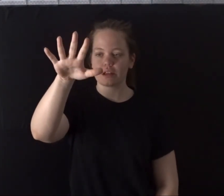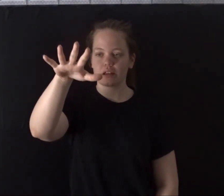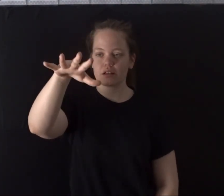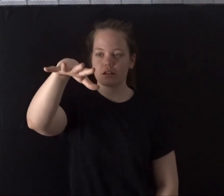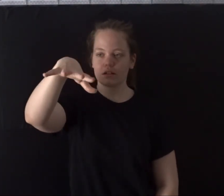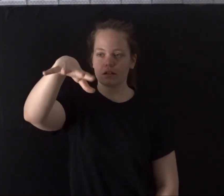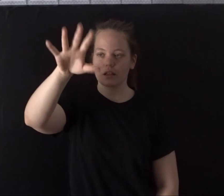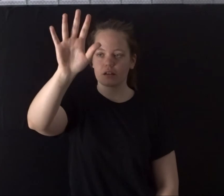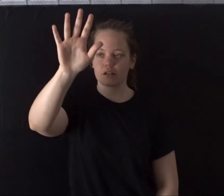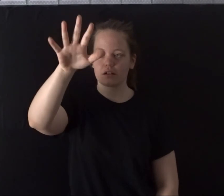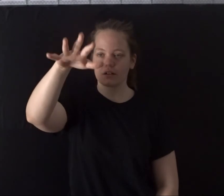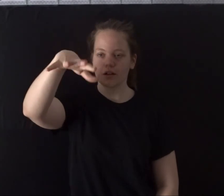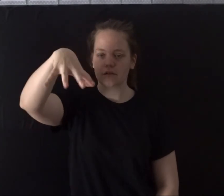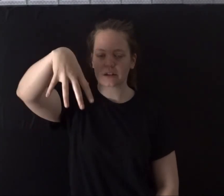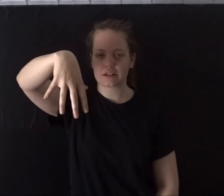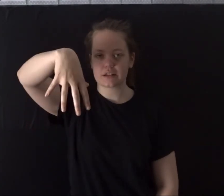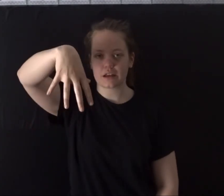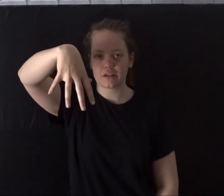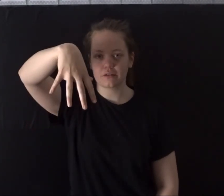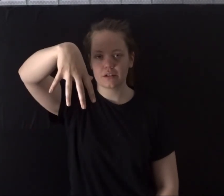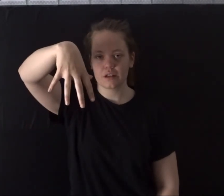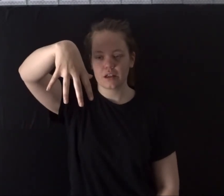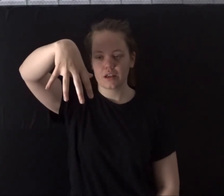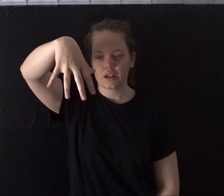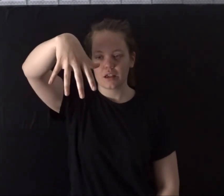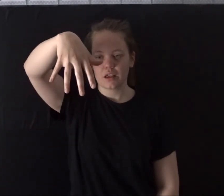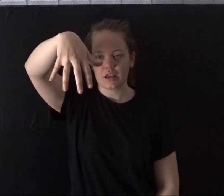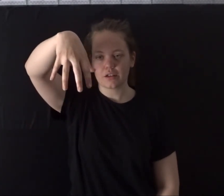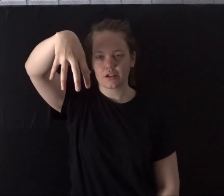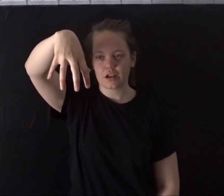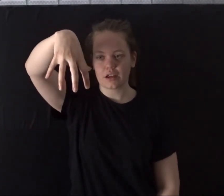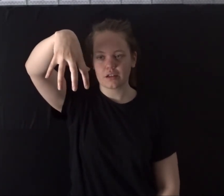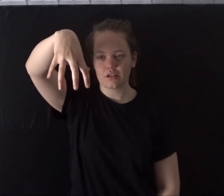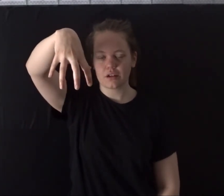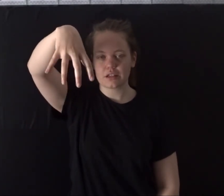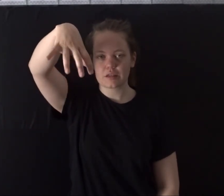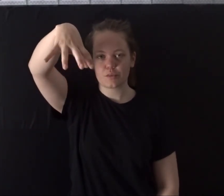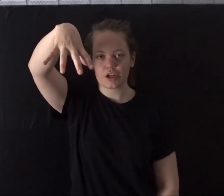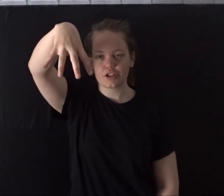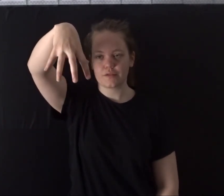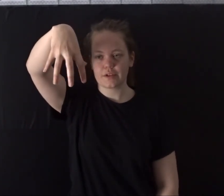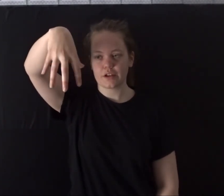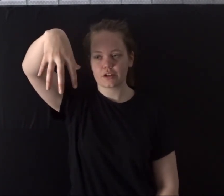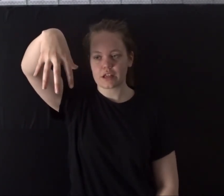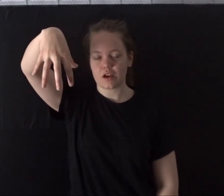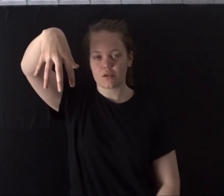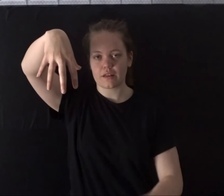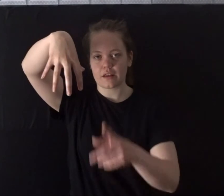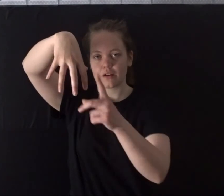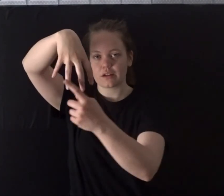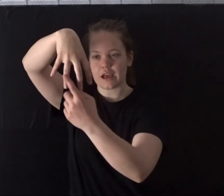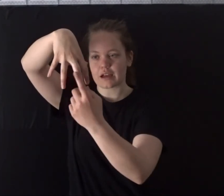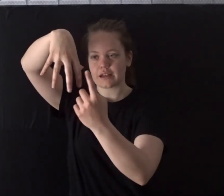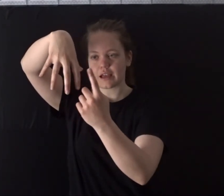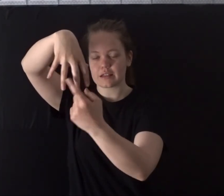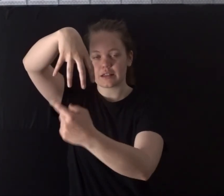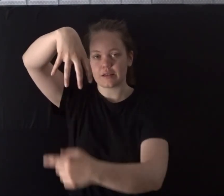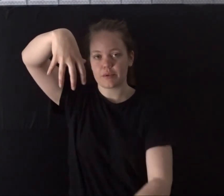rotate, curl your wrist down. And you're kind of going to spread your fingers out, and they're going to act as the